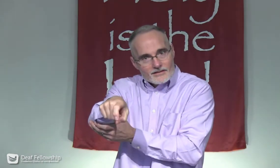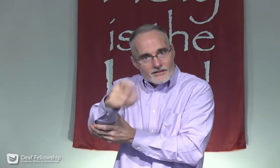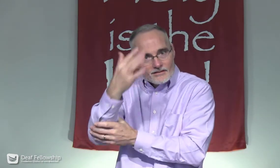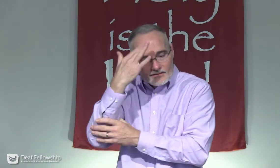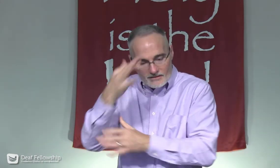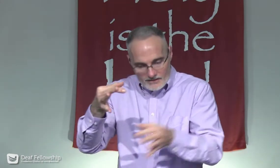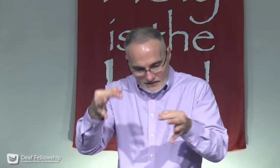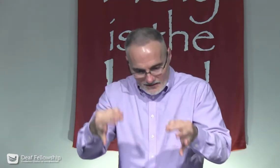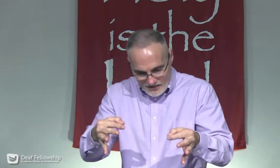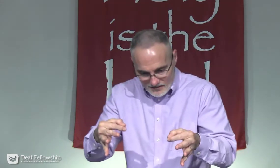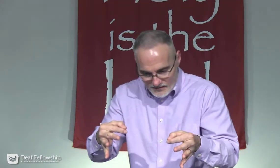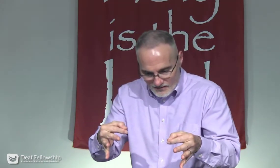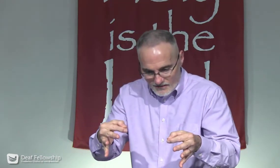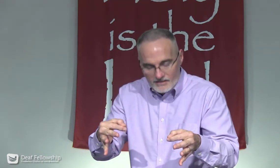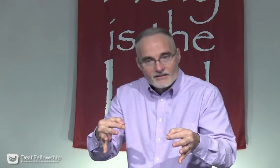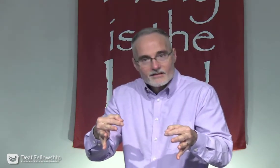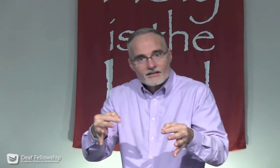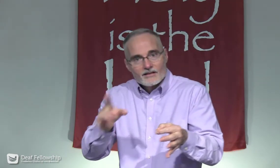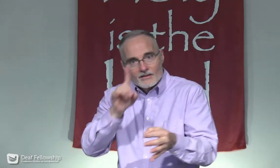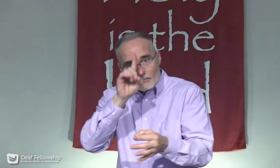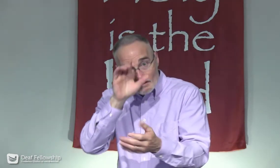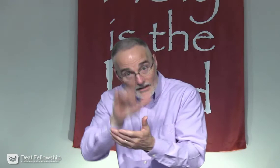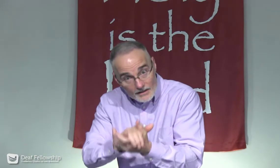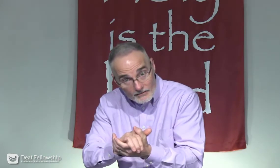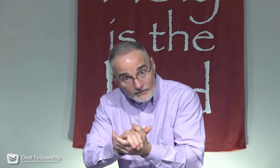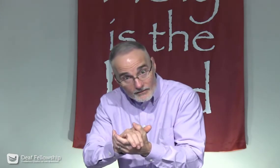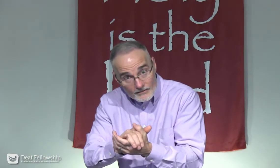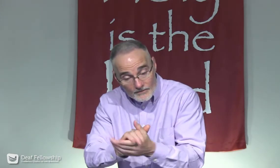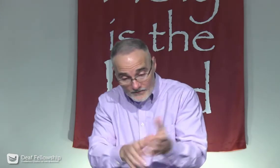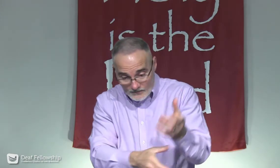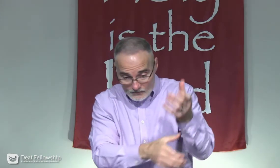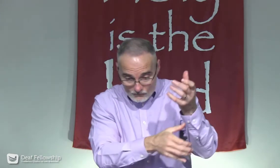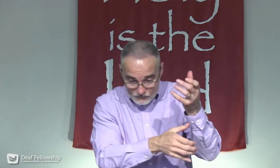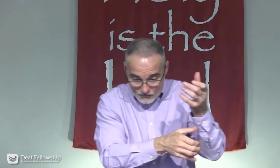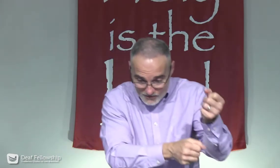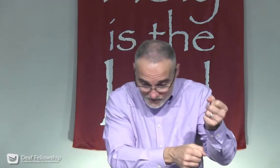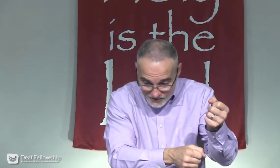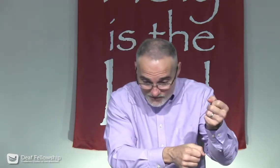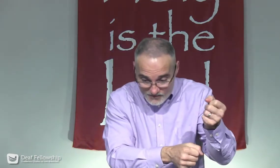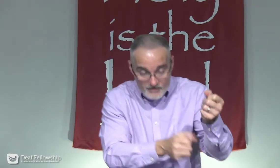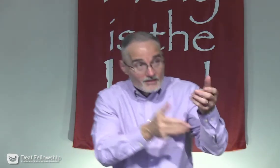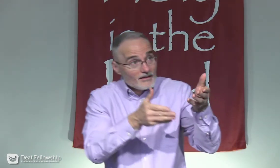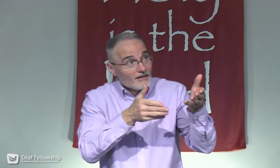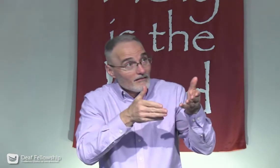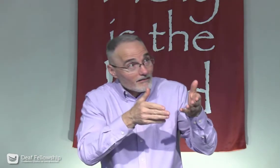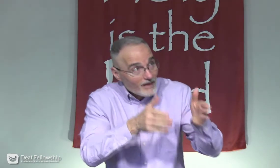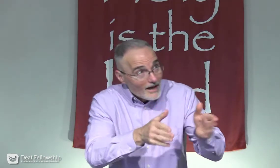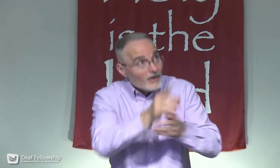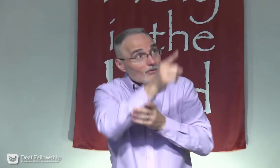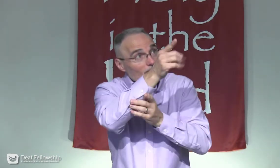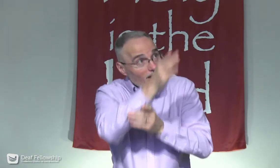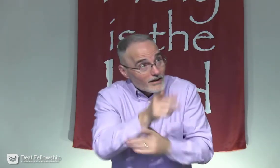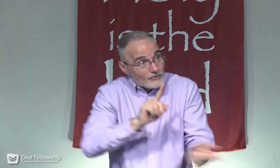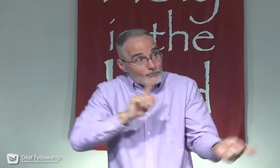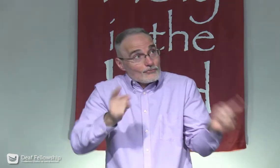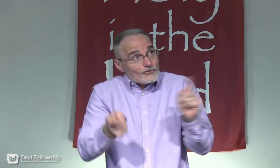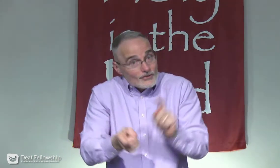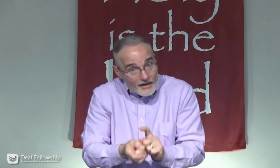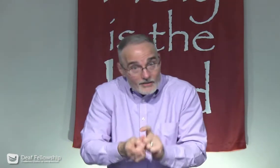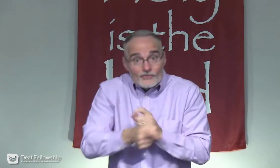earth, every person must decide whether to believe